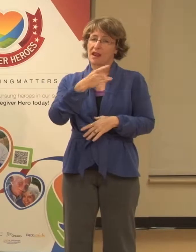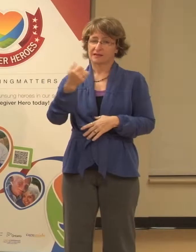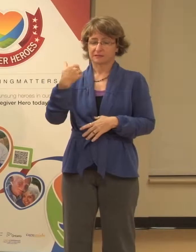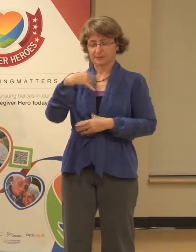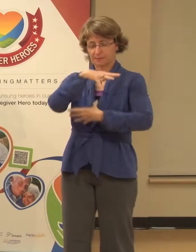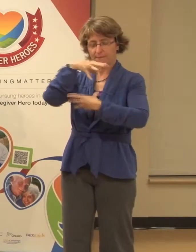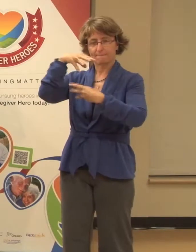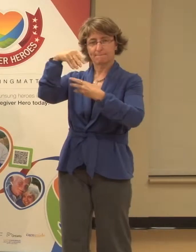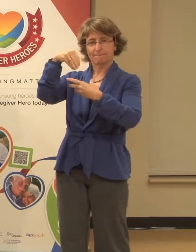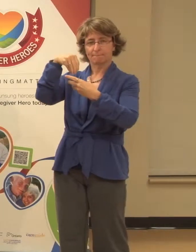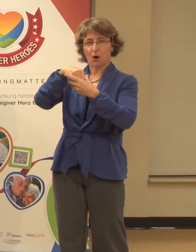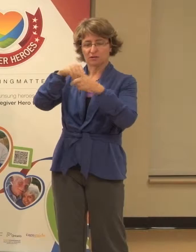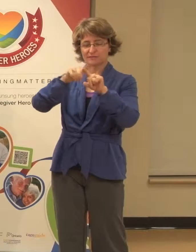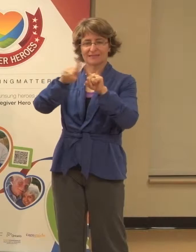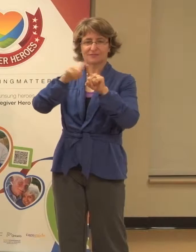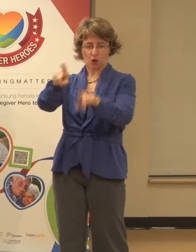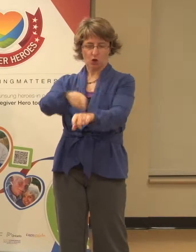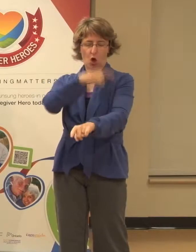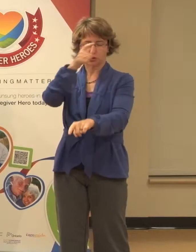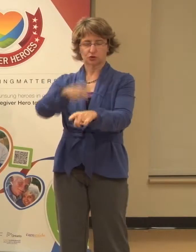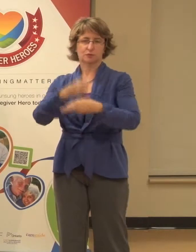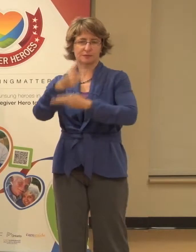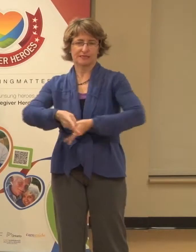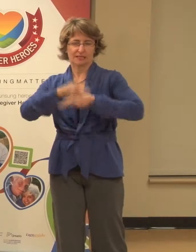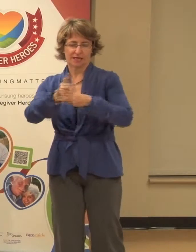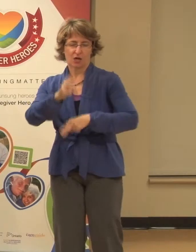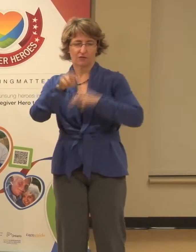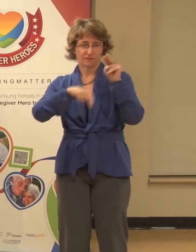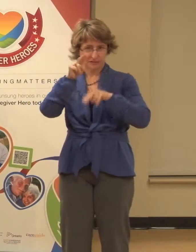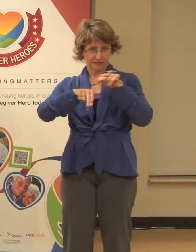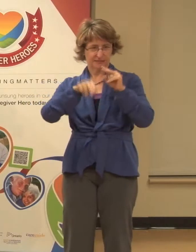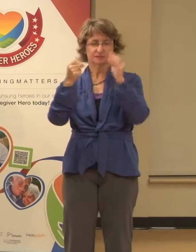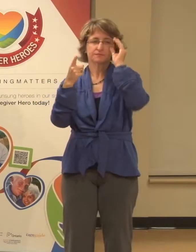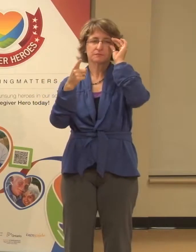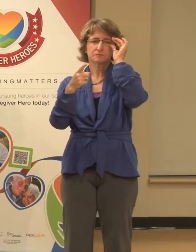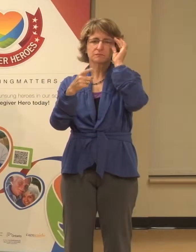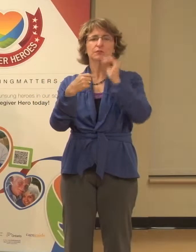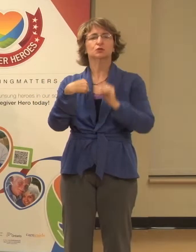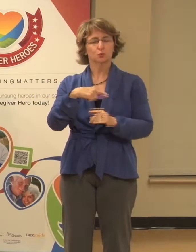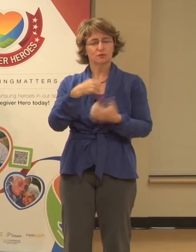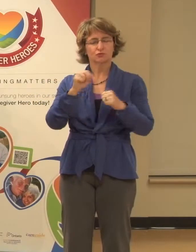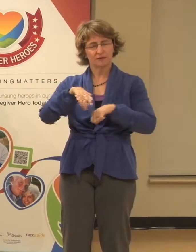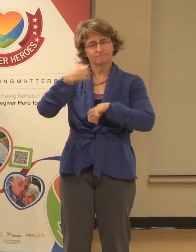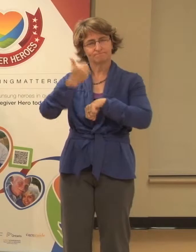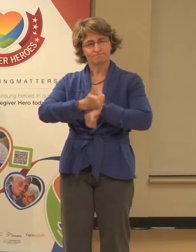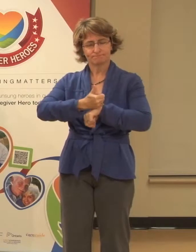be a part of different long-term facilities. So we try and